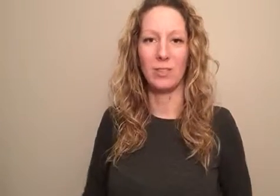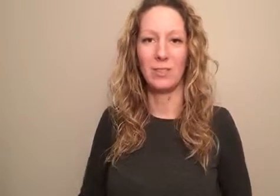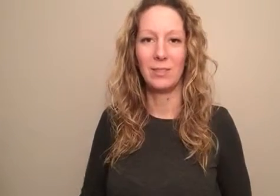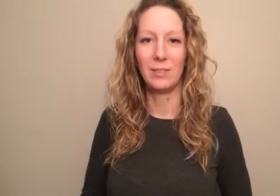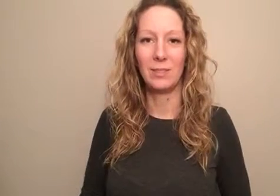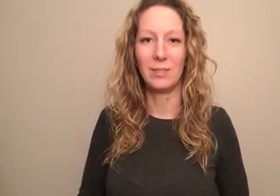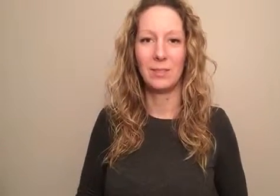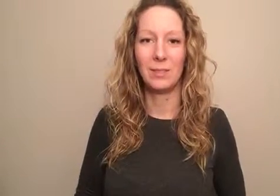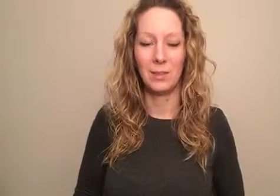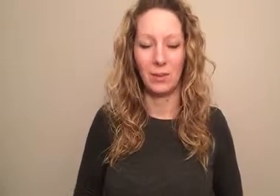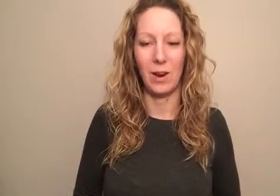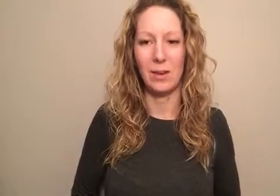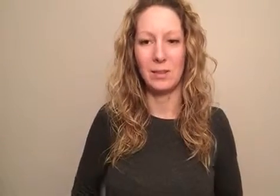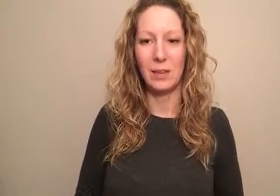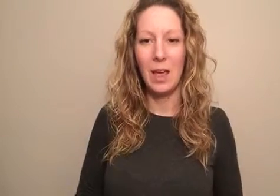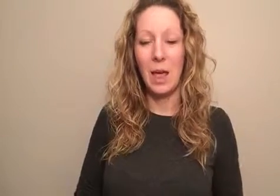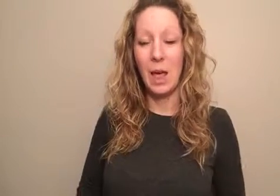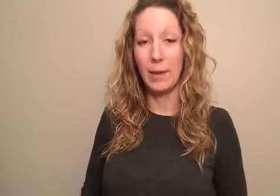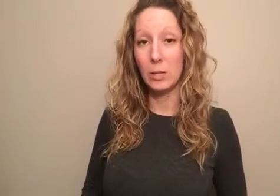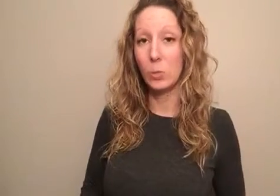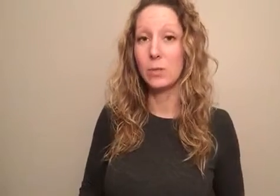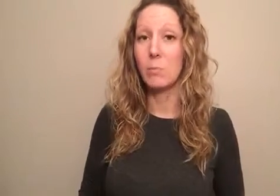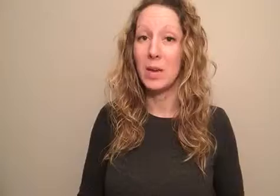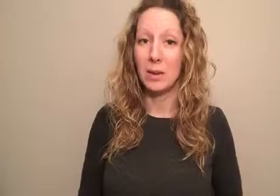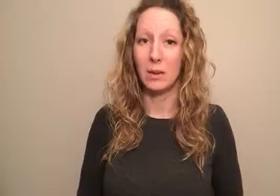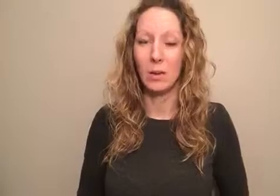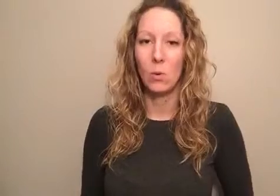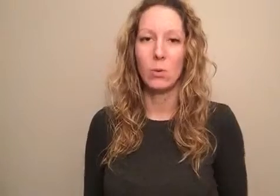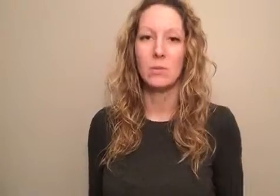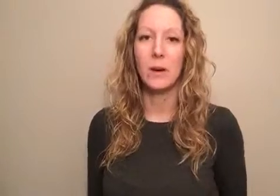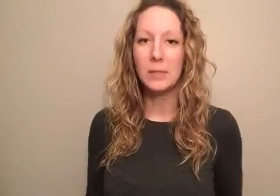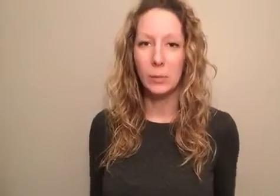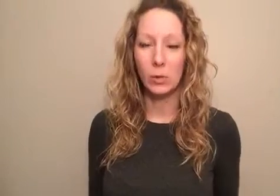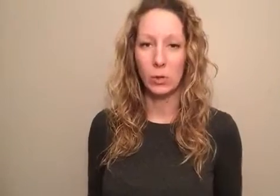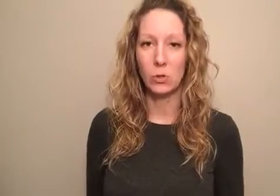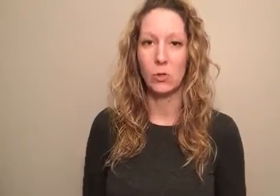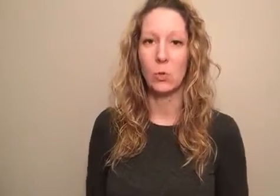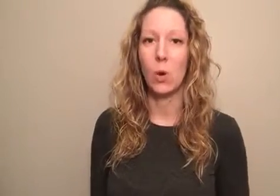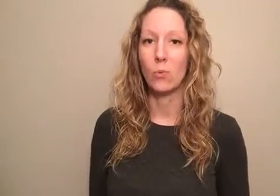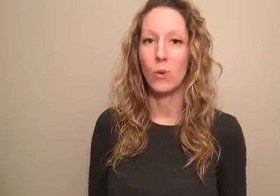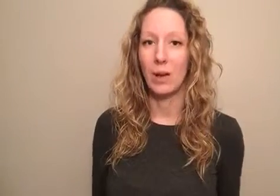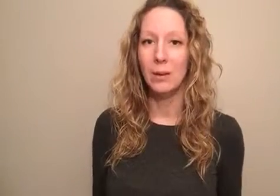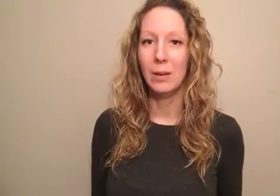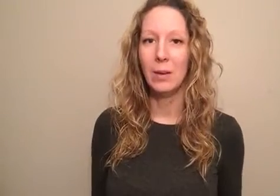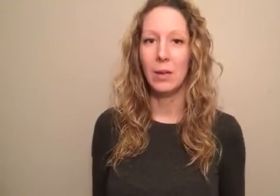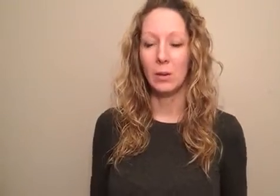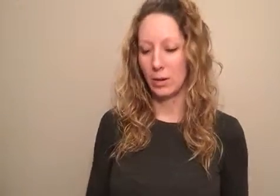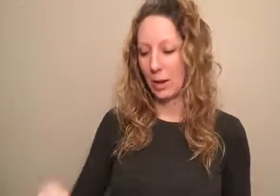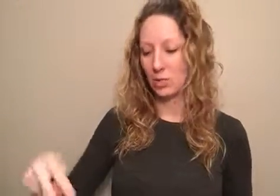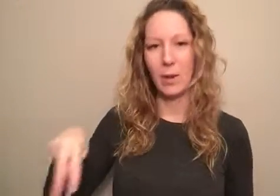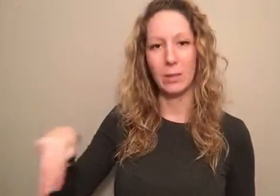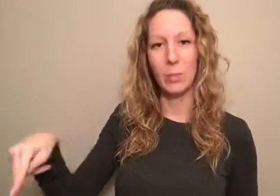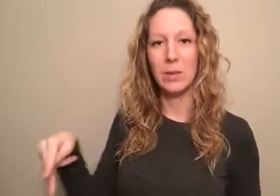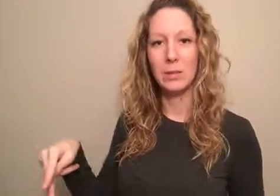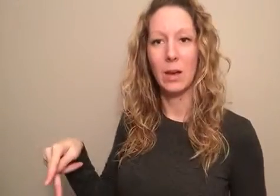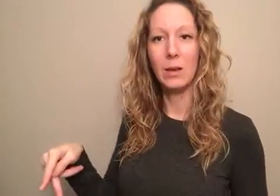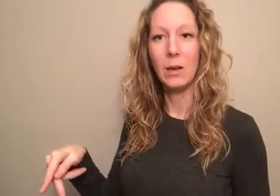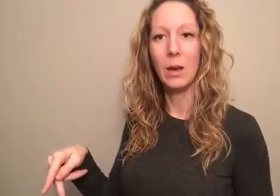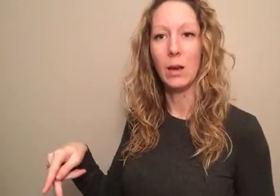orange. Right. And the next word is pink, which is very similar to red. You're going to actually make the P sign, if